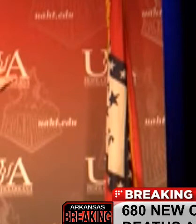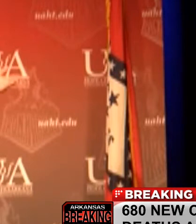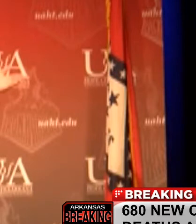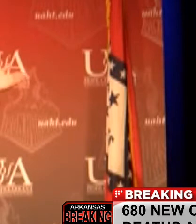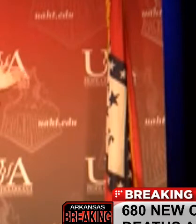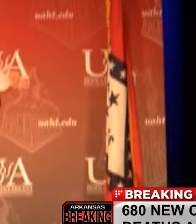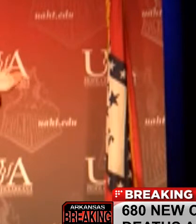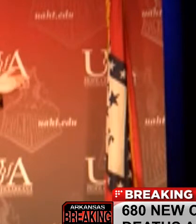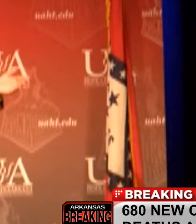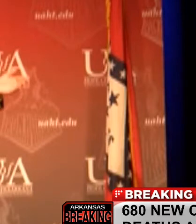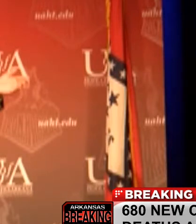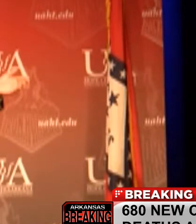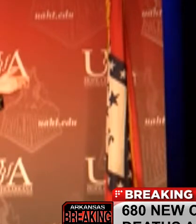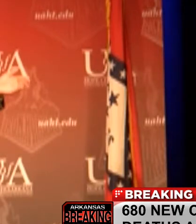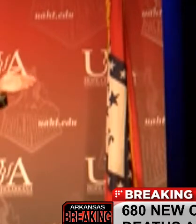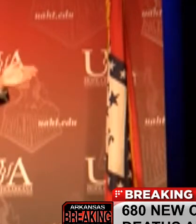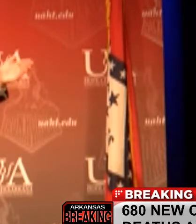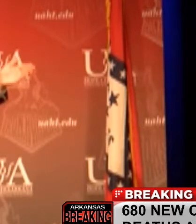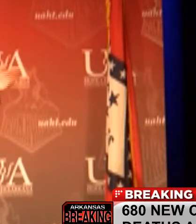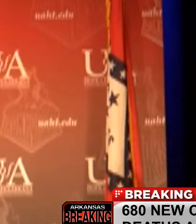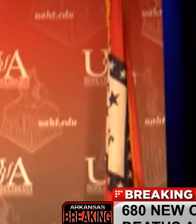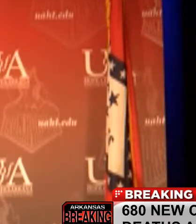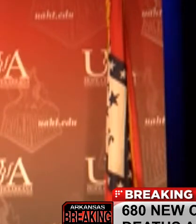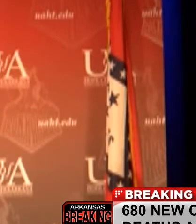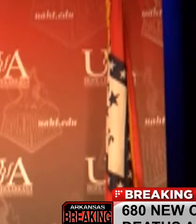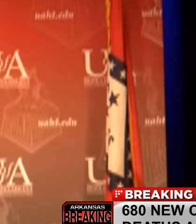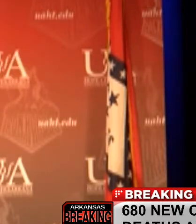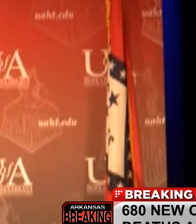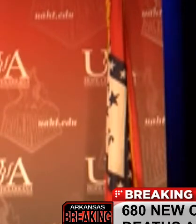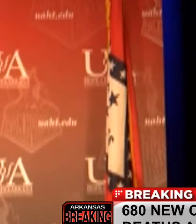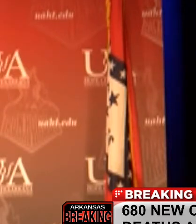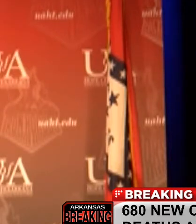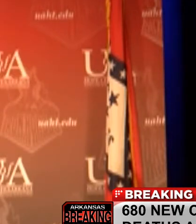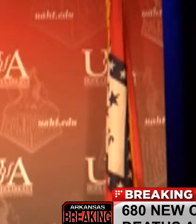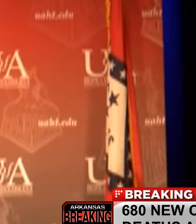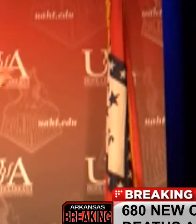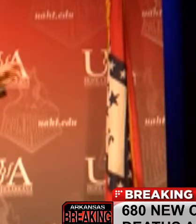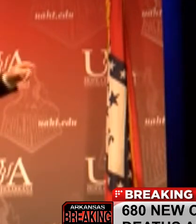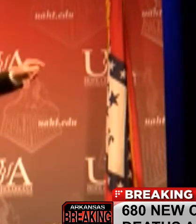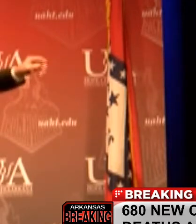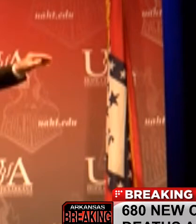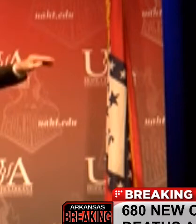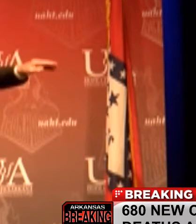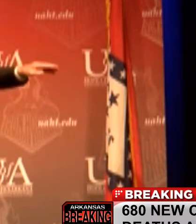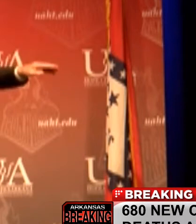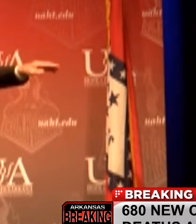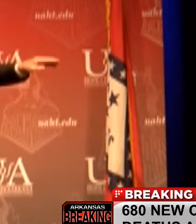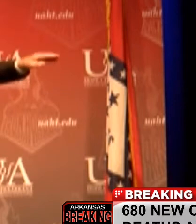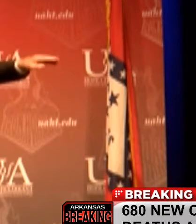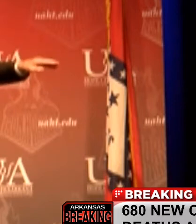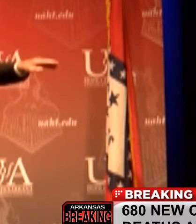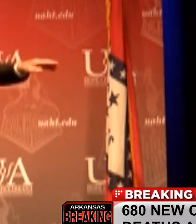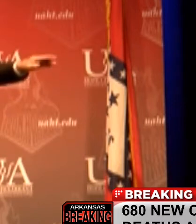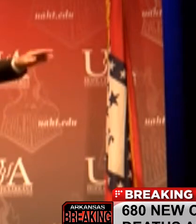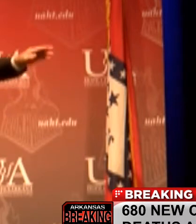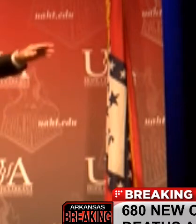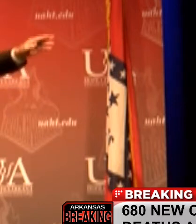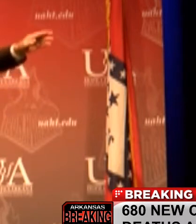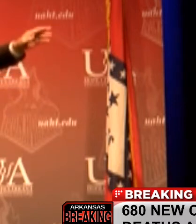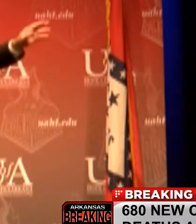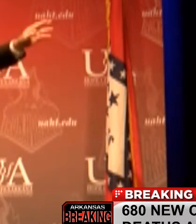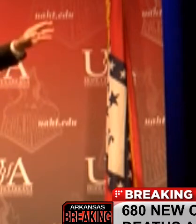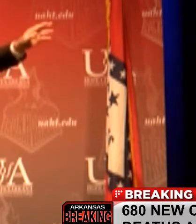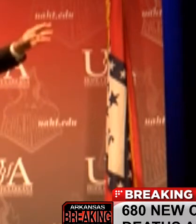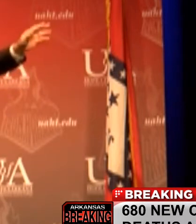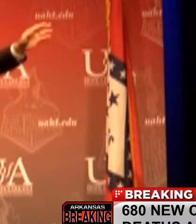that the highest level of positivity is in the red. And in the red, you can see many rural counties